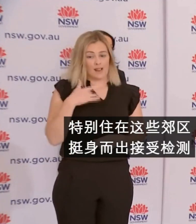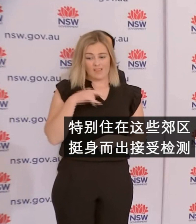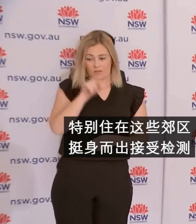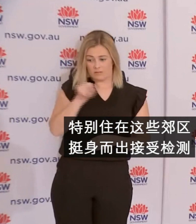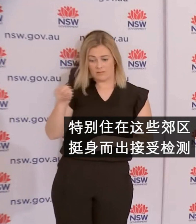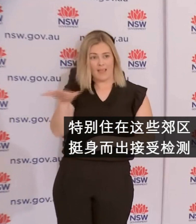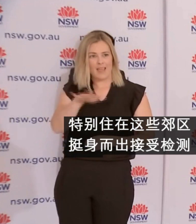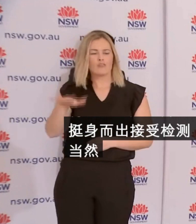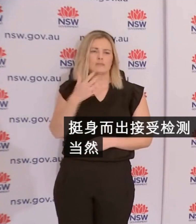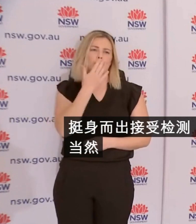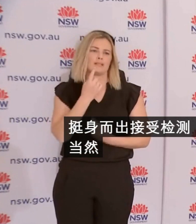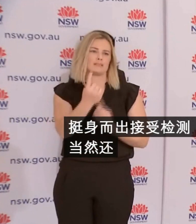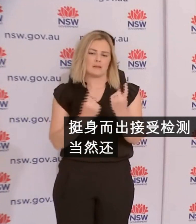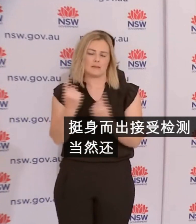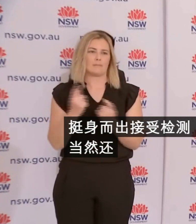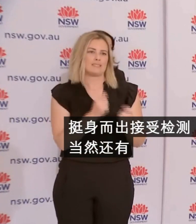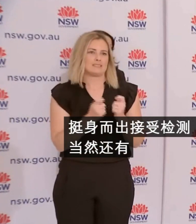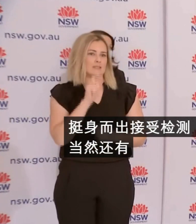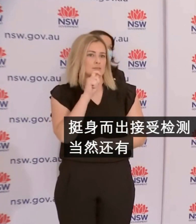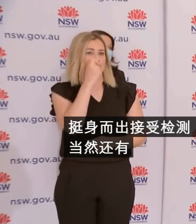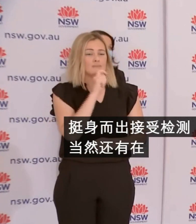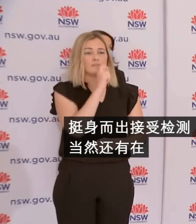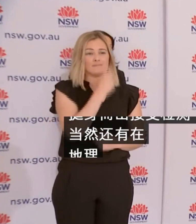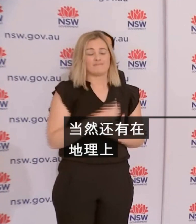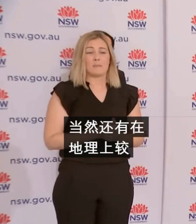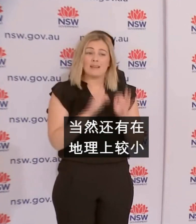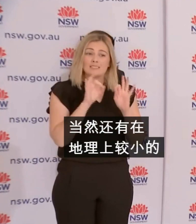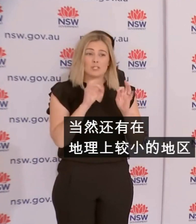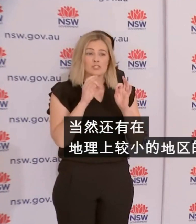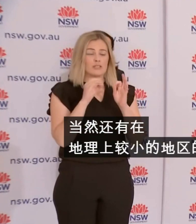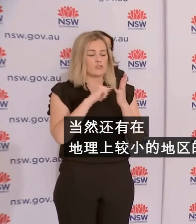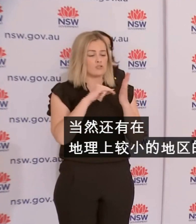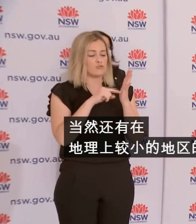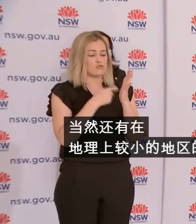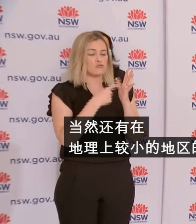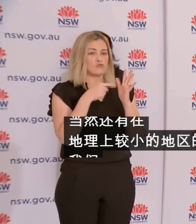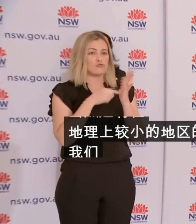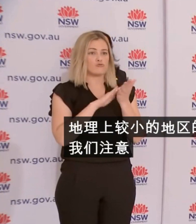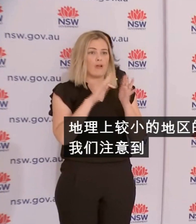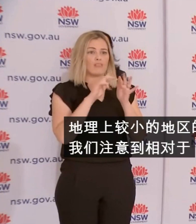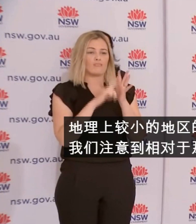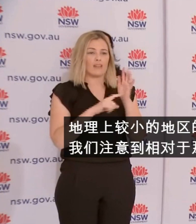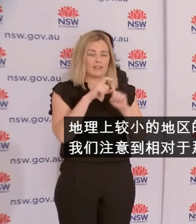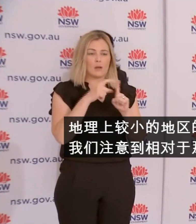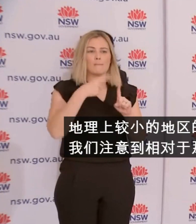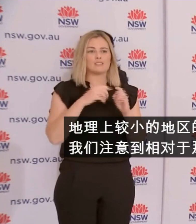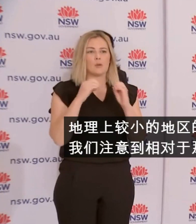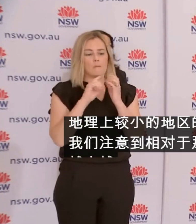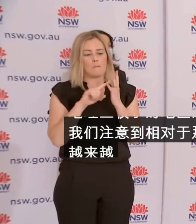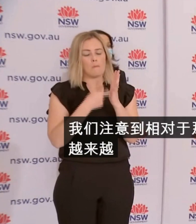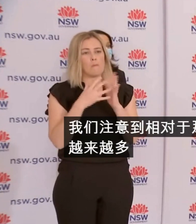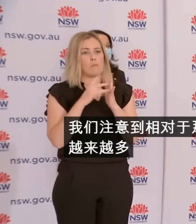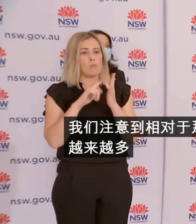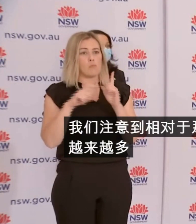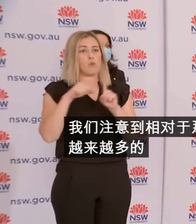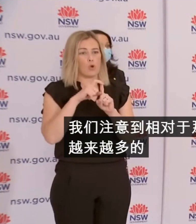tested. But also, of course, in Strathfield and Burwood, which are geographically smaller areas, but we are noticing relative to the populations